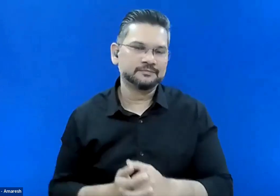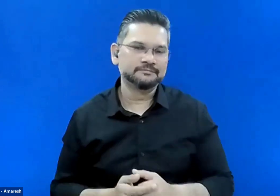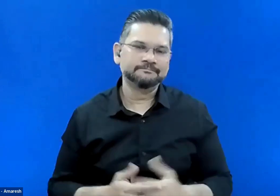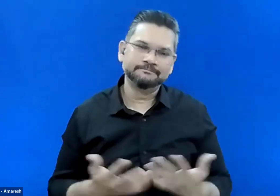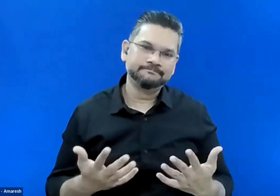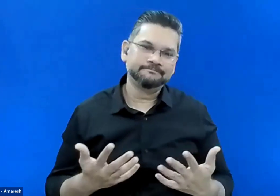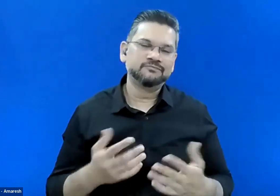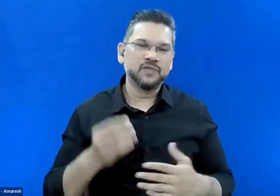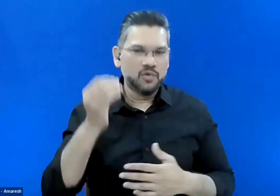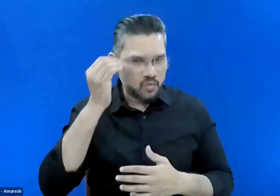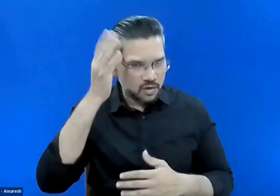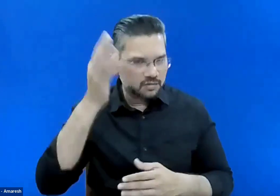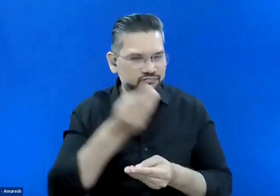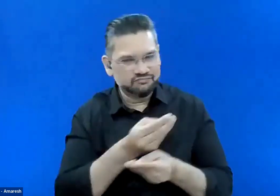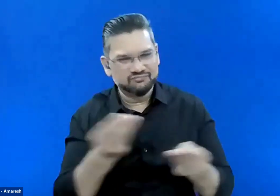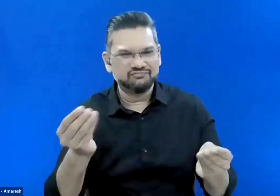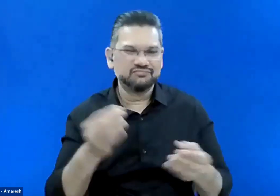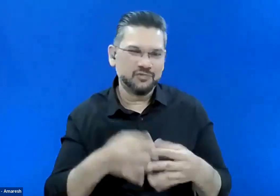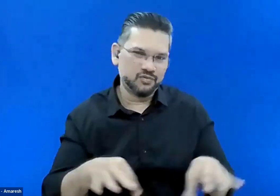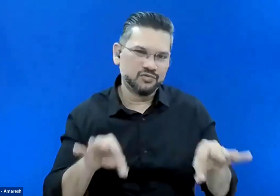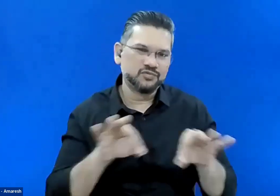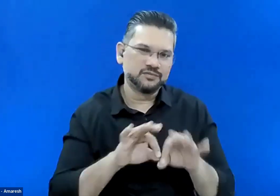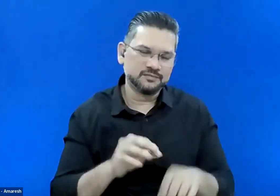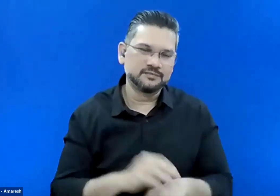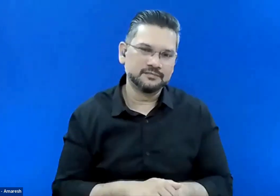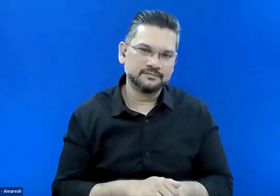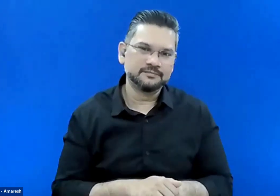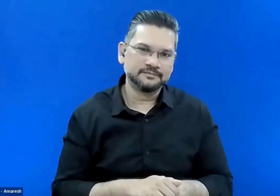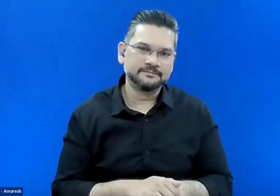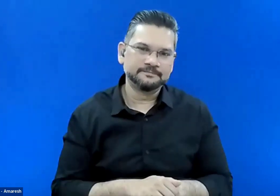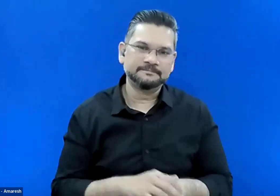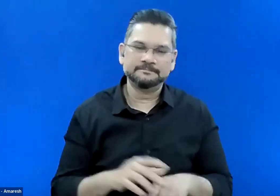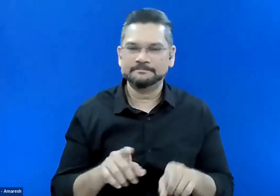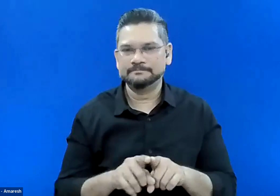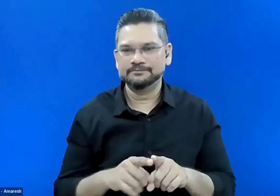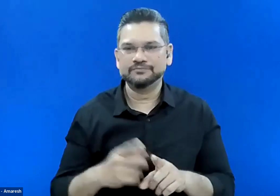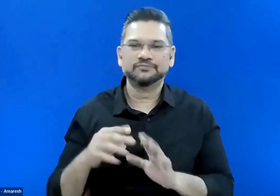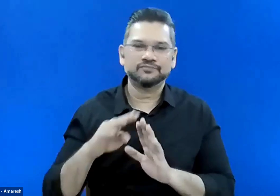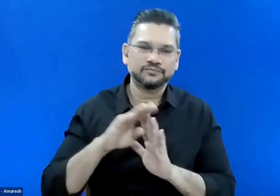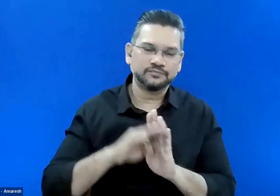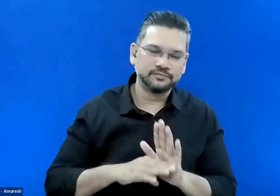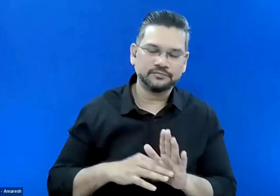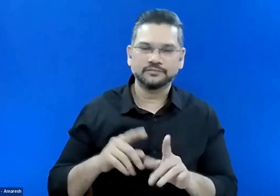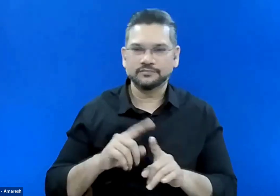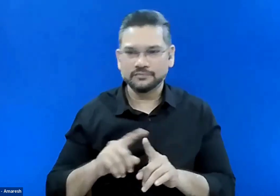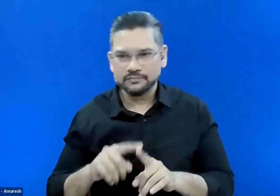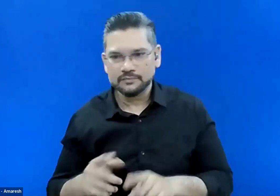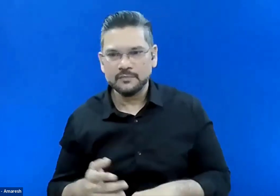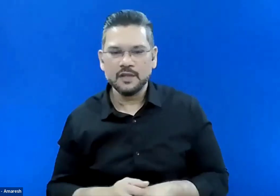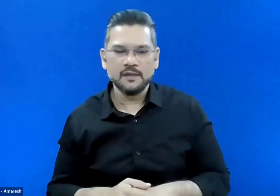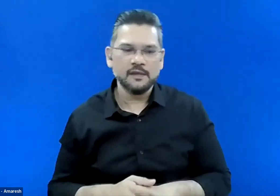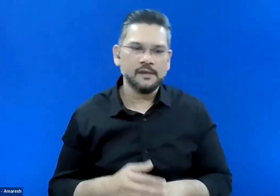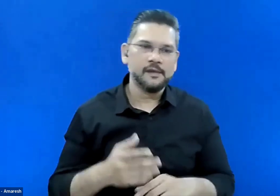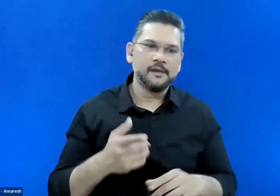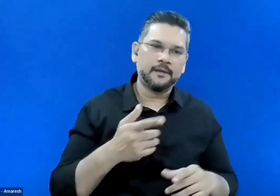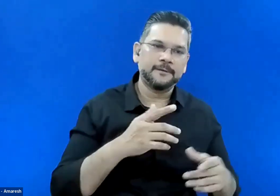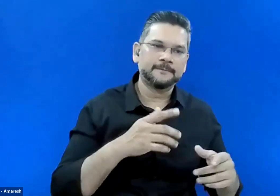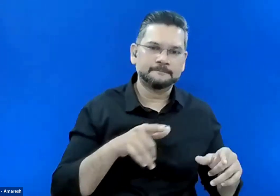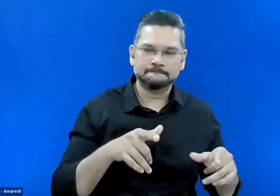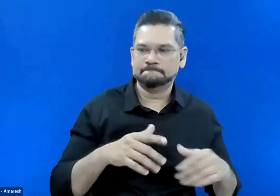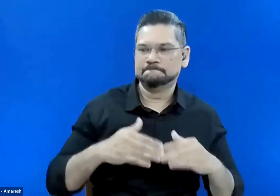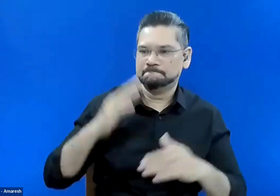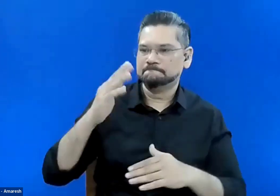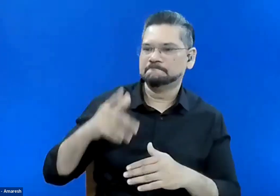of barrier should be thrown away. The program training should organize for